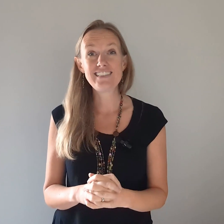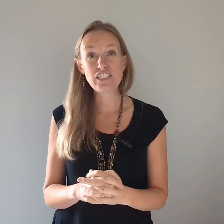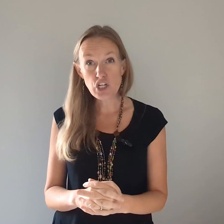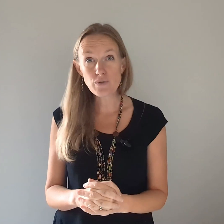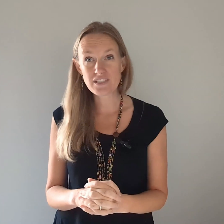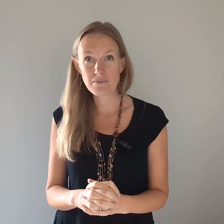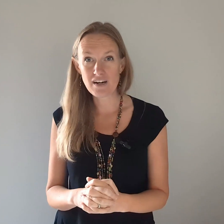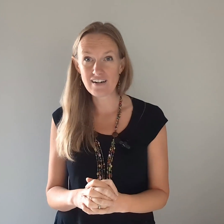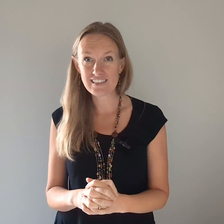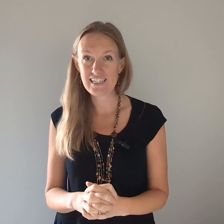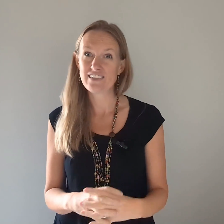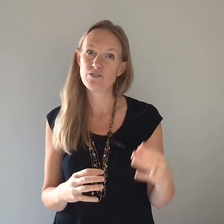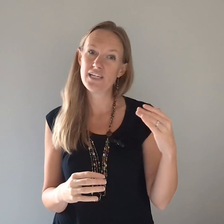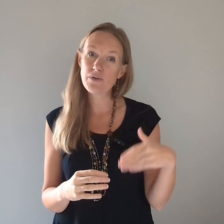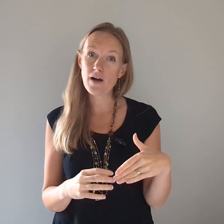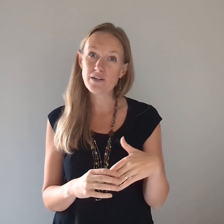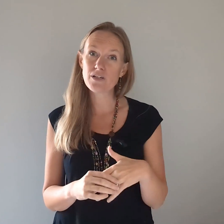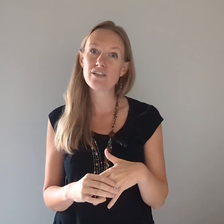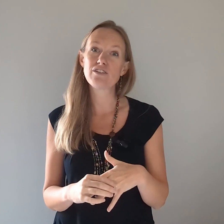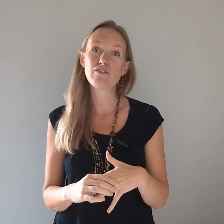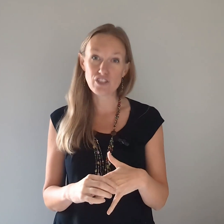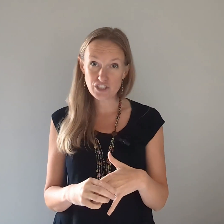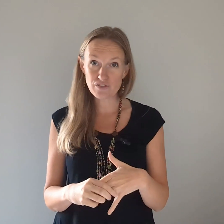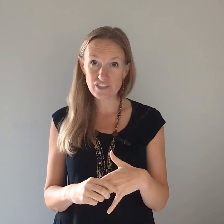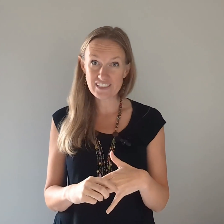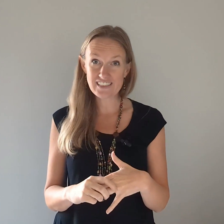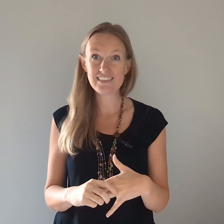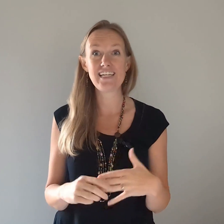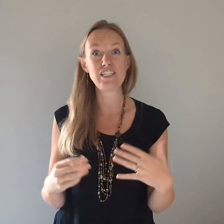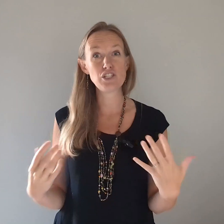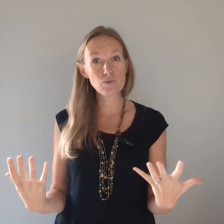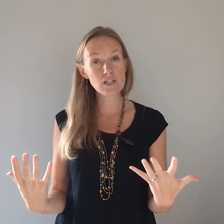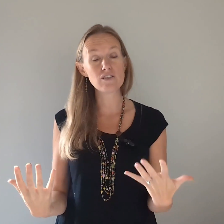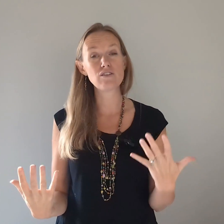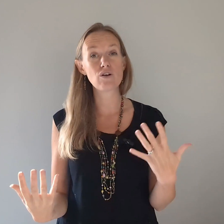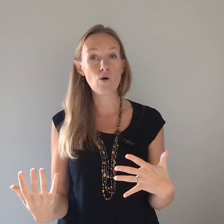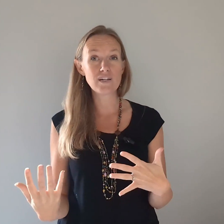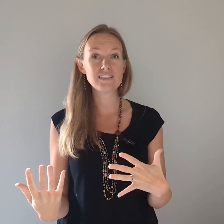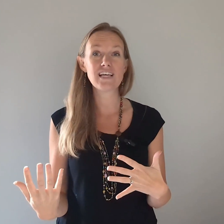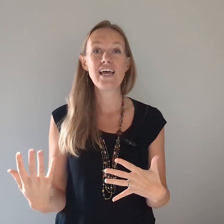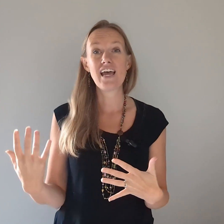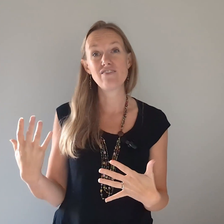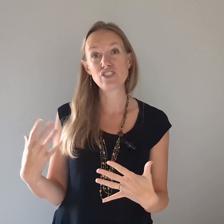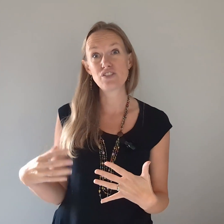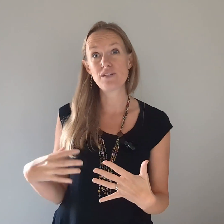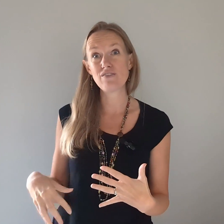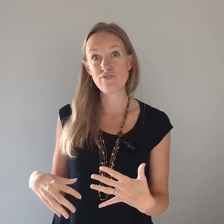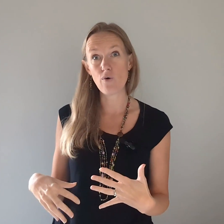Day 2 is going to be our hardest day. So day 1, we're going to learn the first 2 verses. Day 2, we're going to learn the chorus and verse 3 and